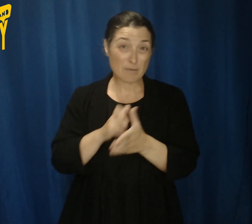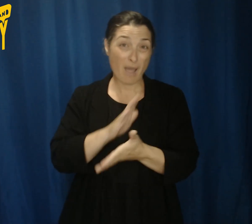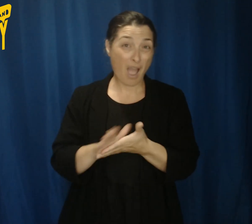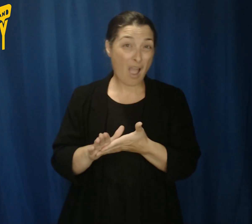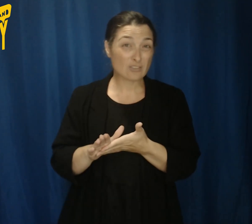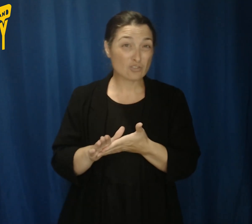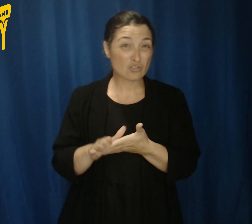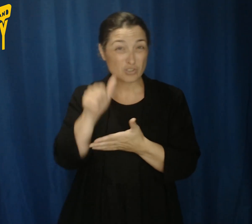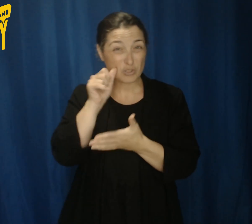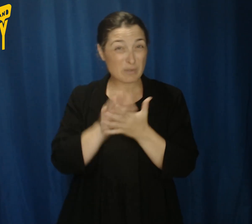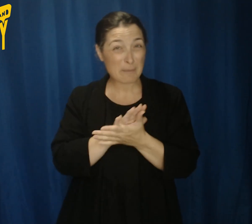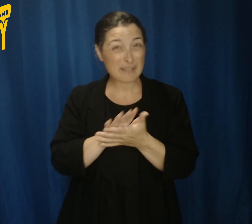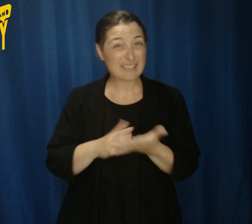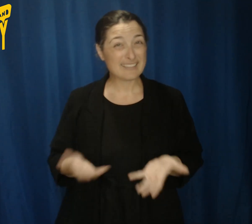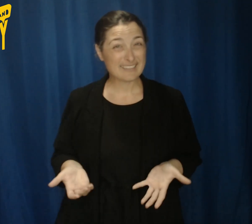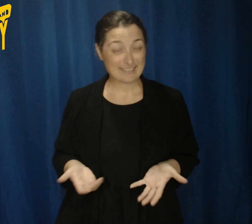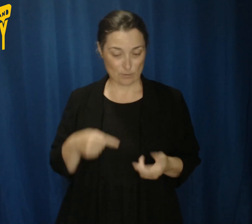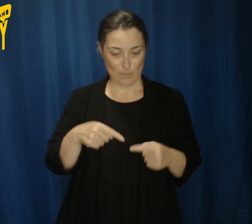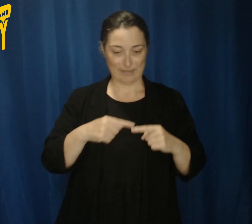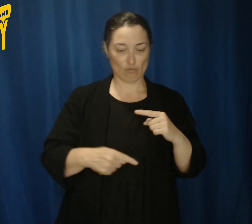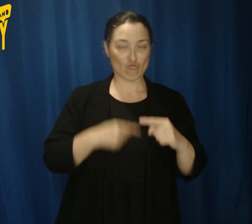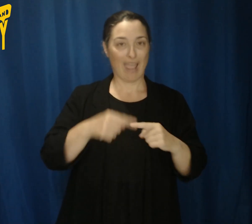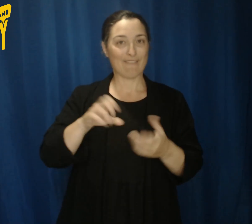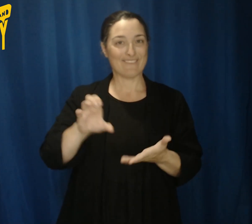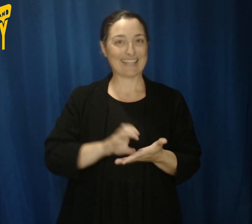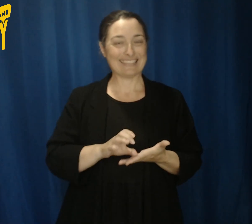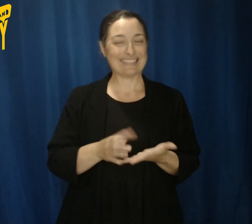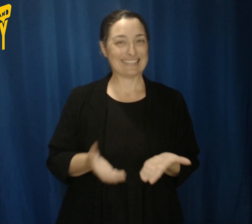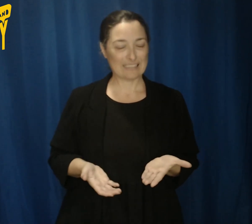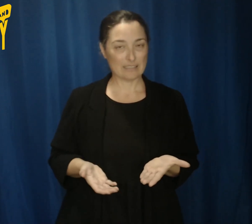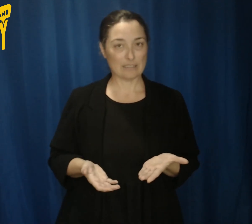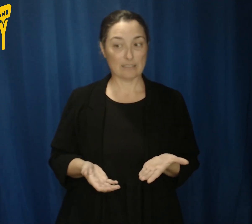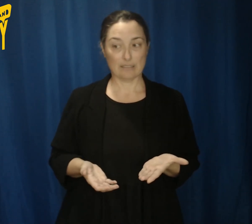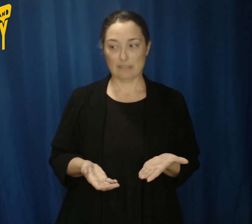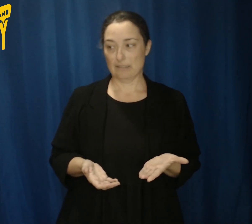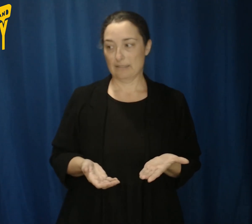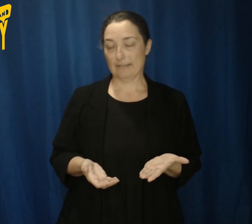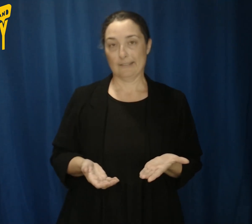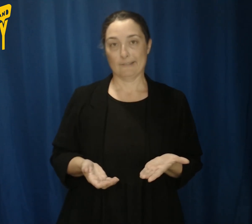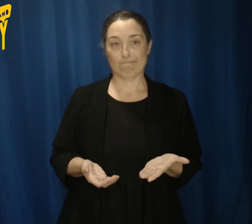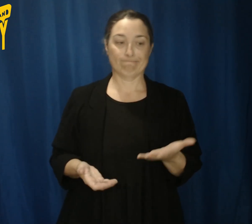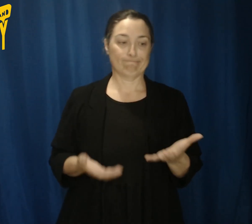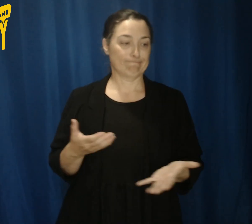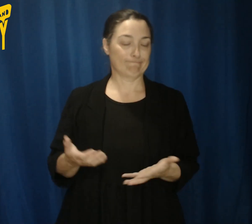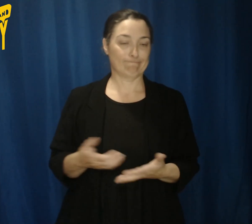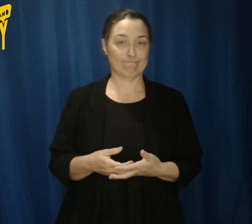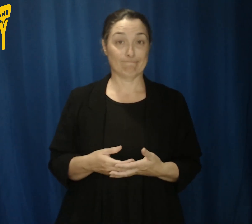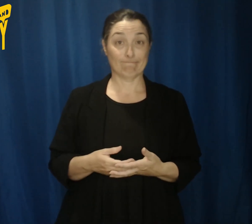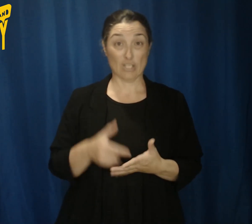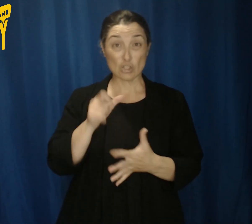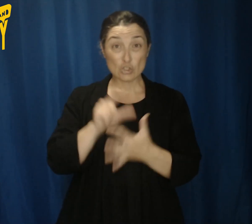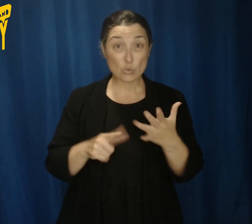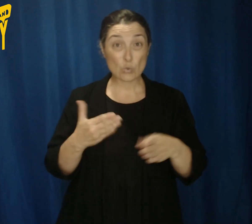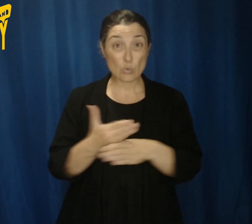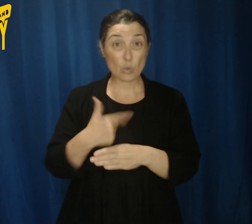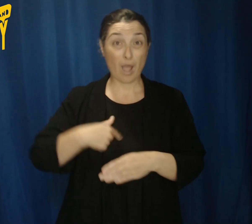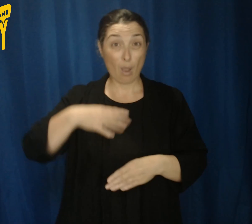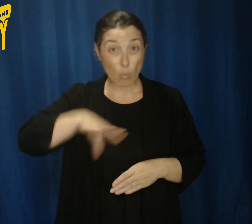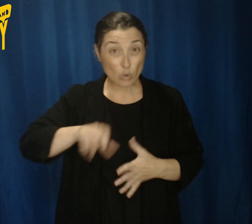after I've completed this round of funding applications. When do I get to work, rather, to do the work that I really want to do? Well, not